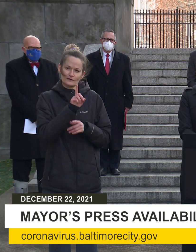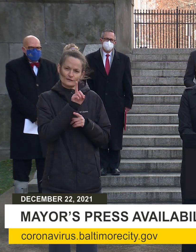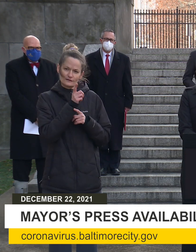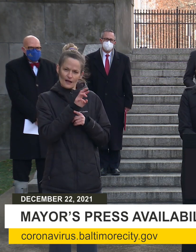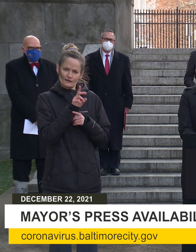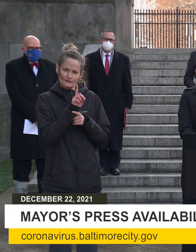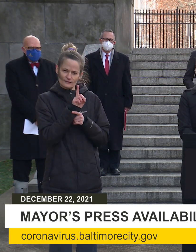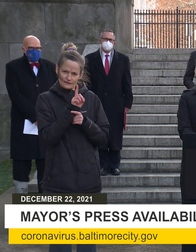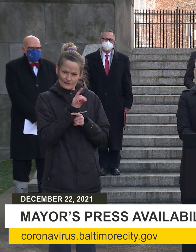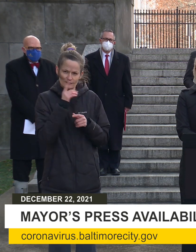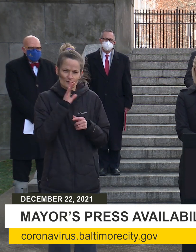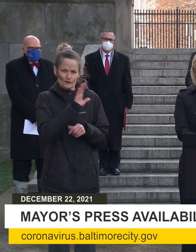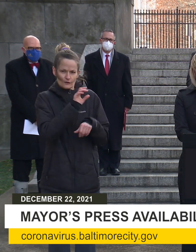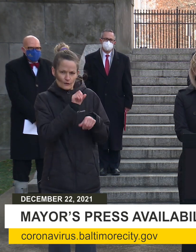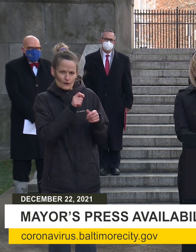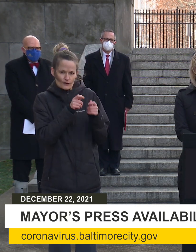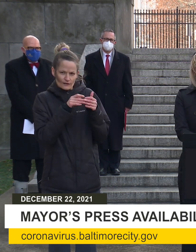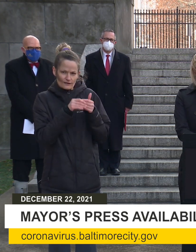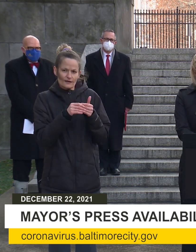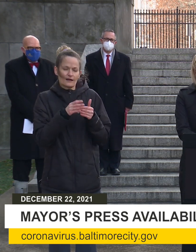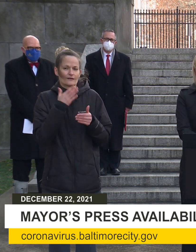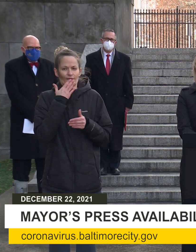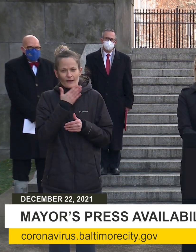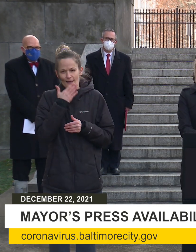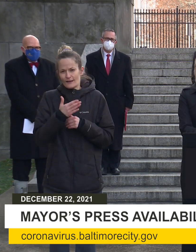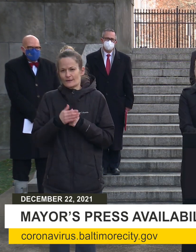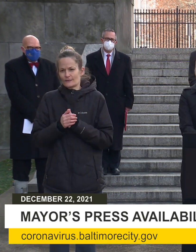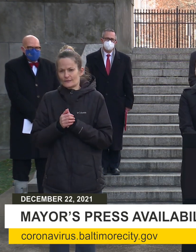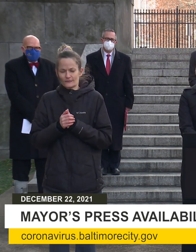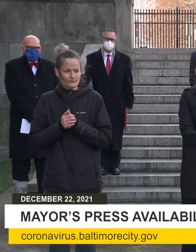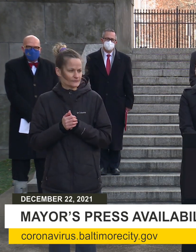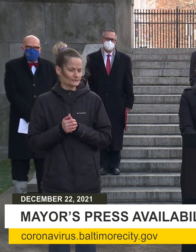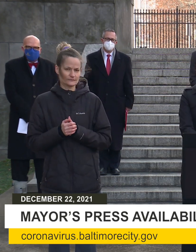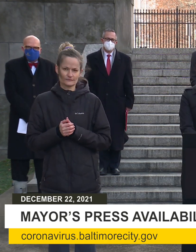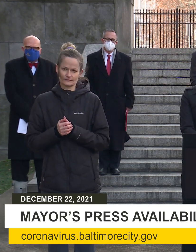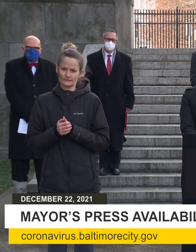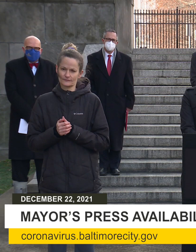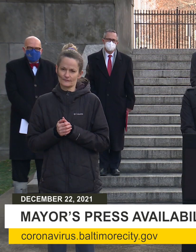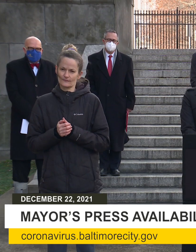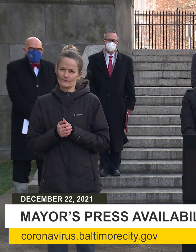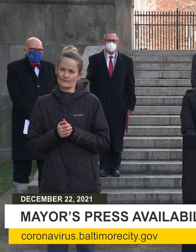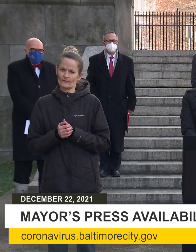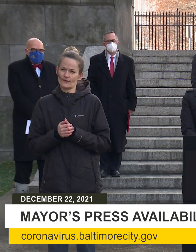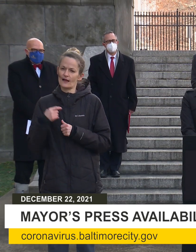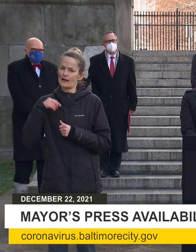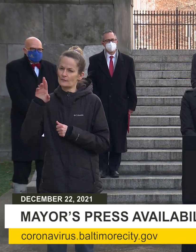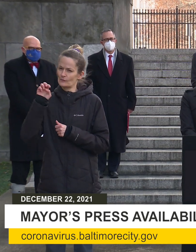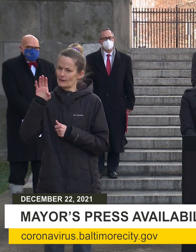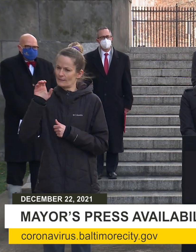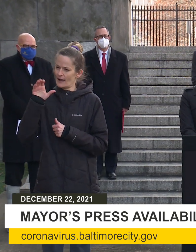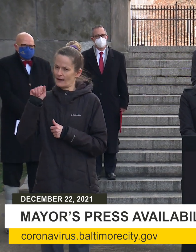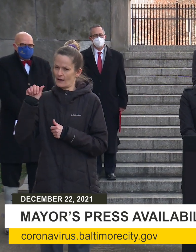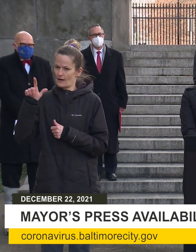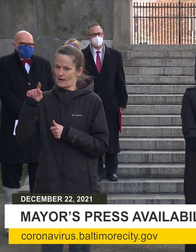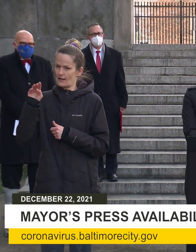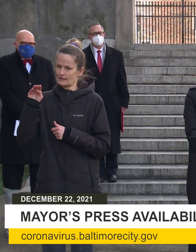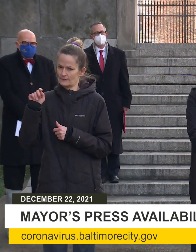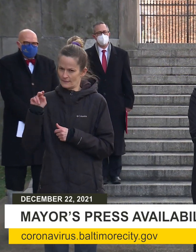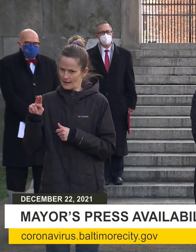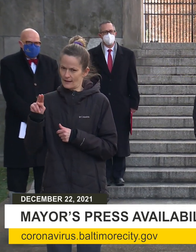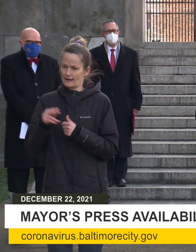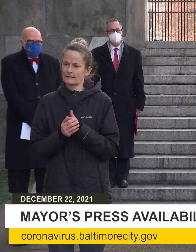collaboration. Thank you. I'm Rebecca Altman, Vice President of Operations and Chief Integration Officer for Lifebridge